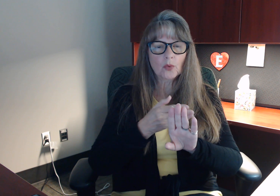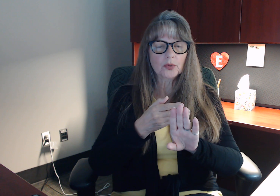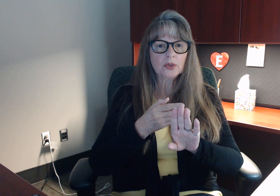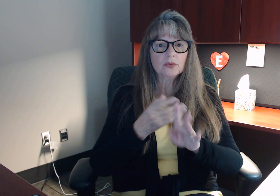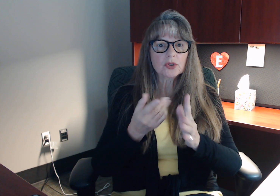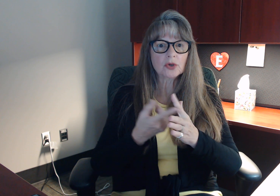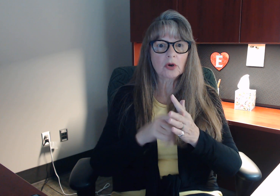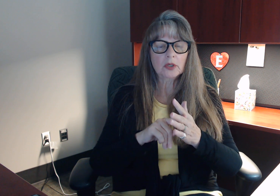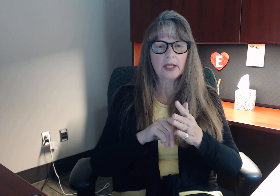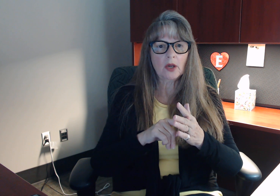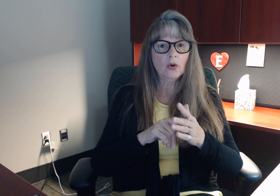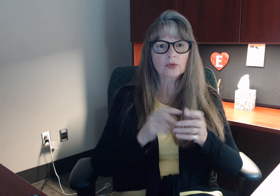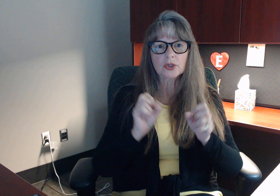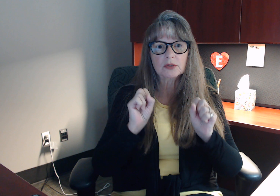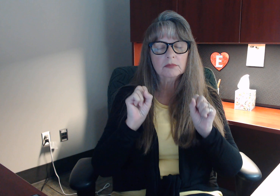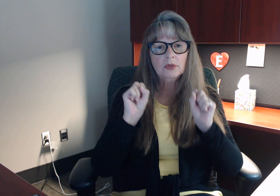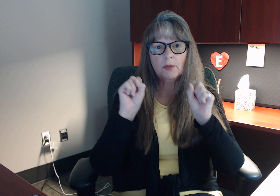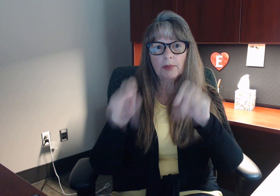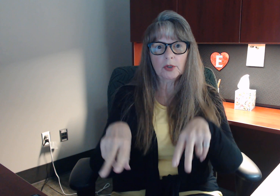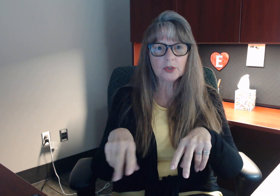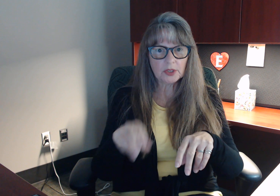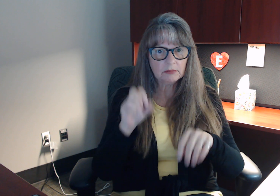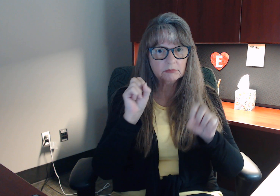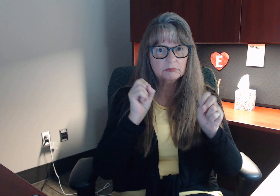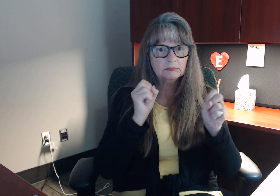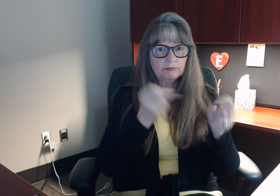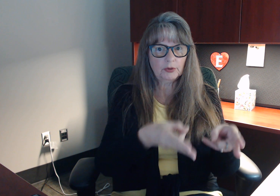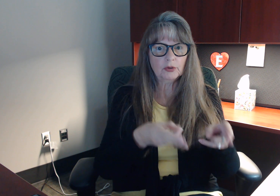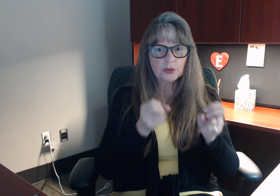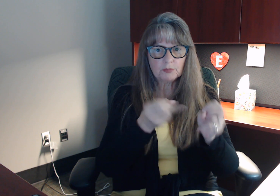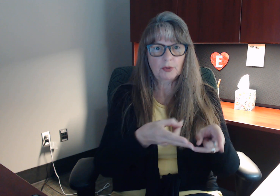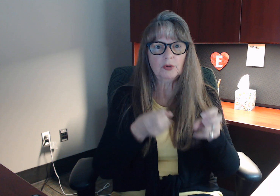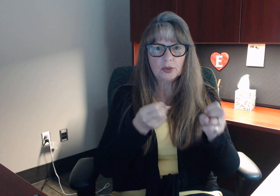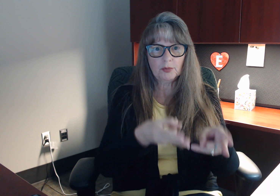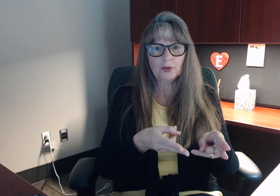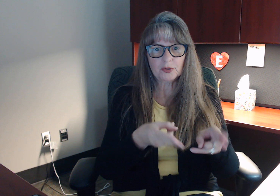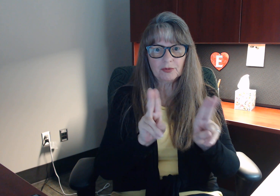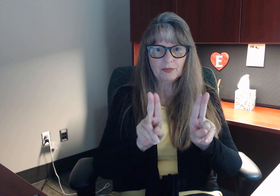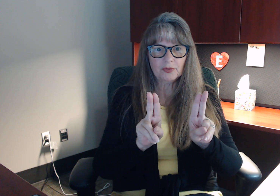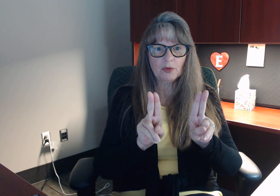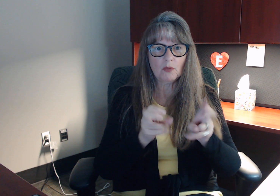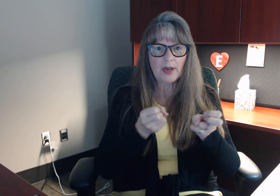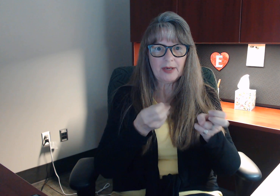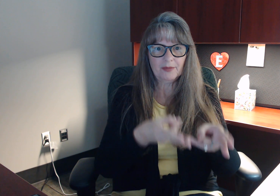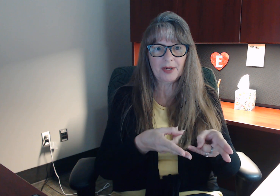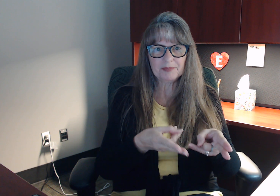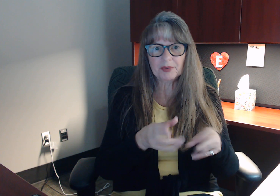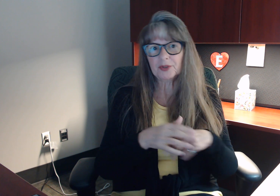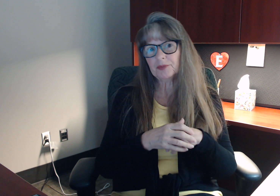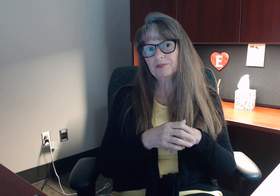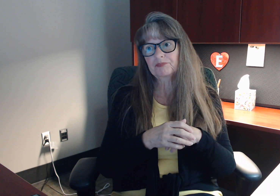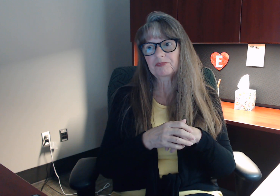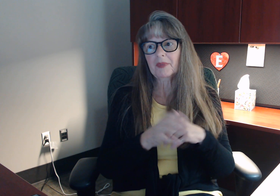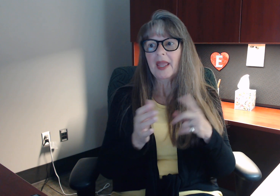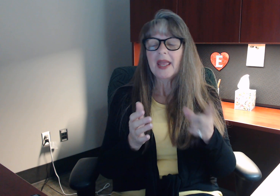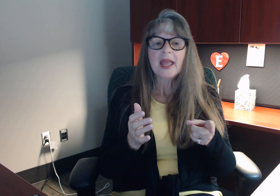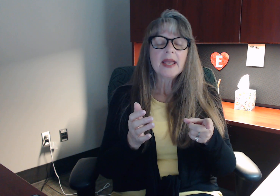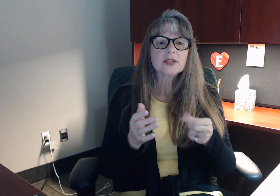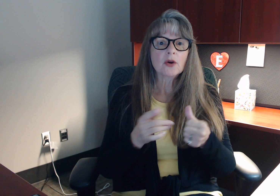you start like, oh, just purging, purge, throw away, right? Purge. So